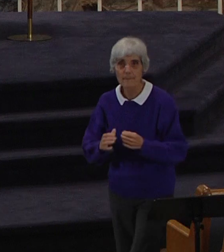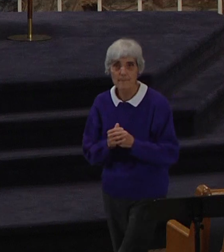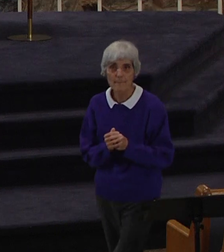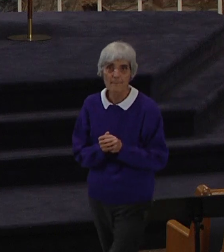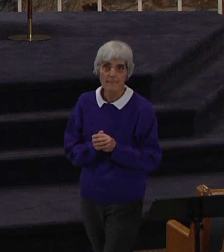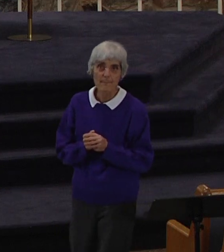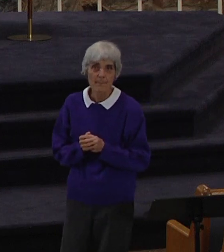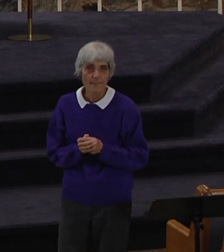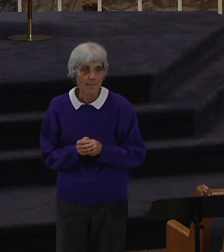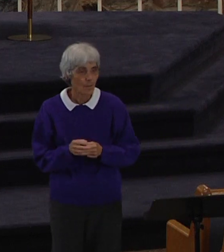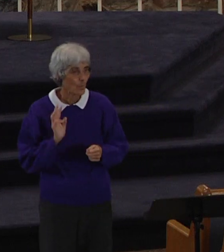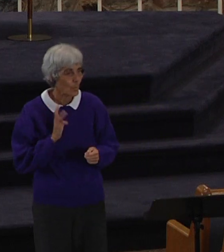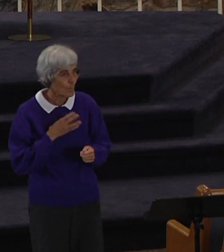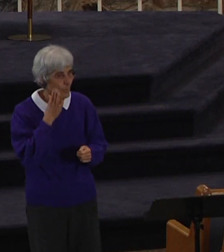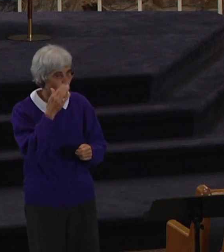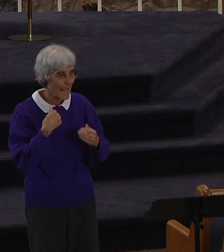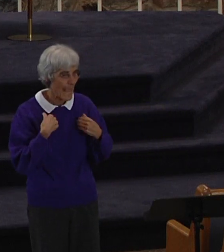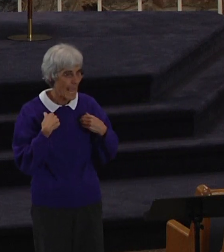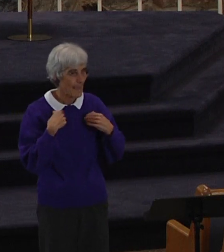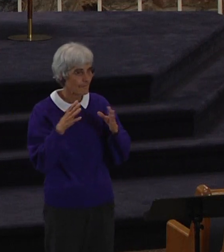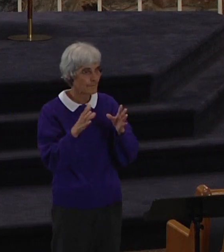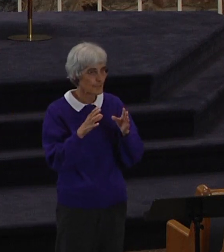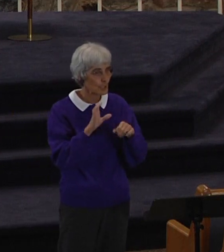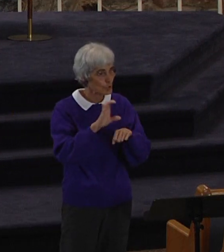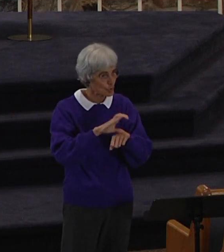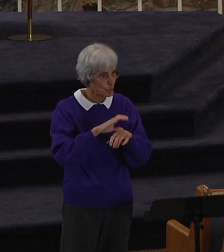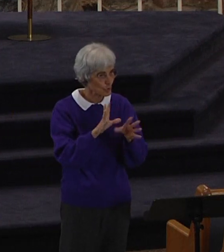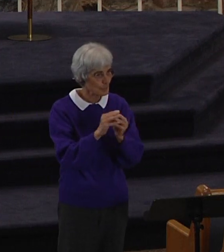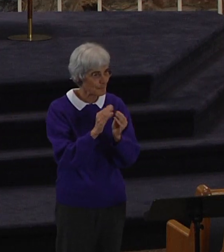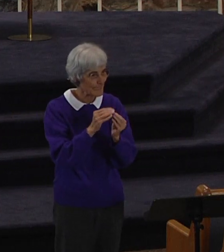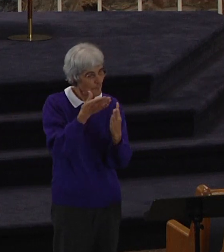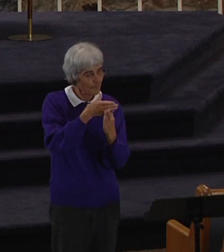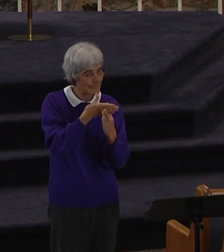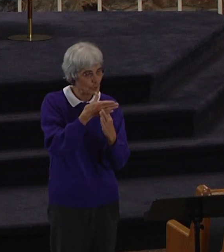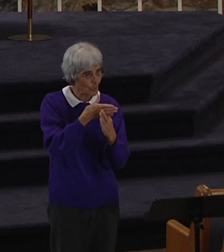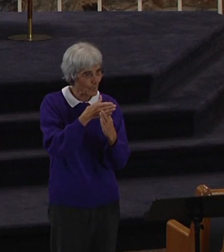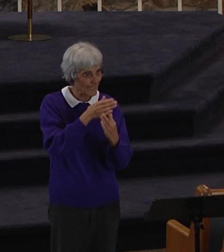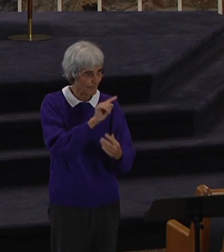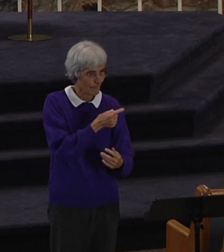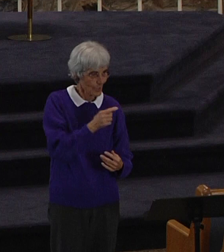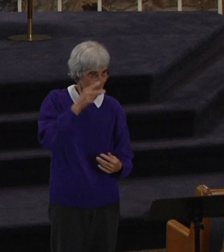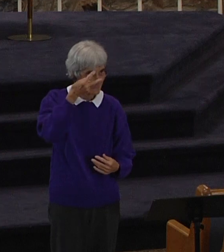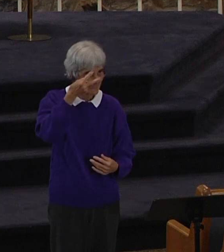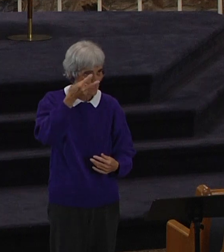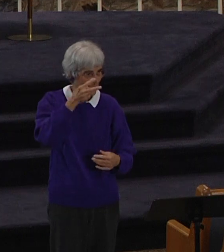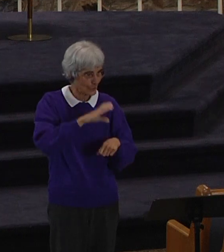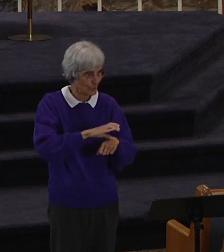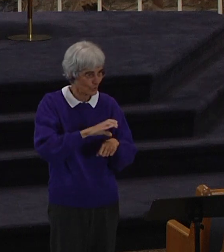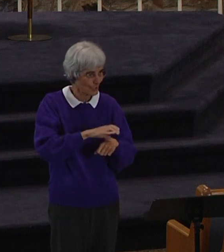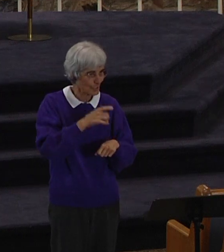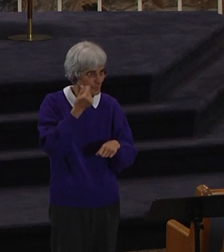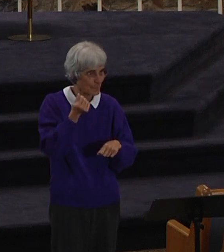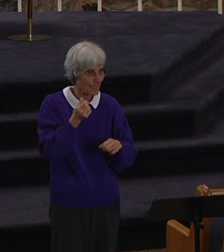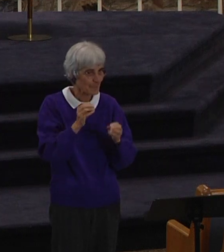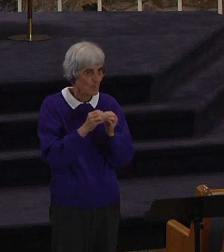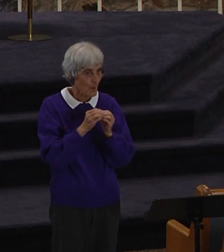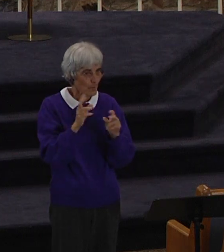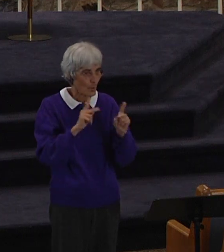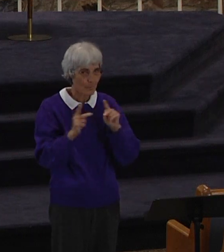So come check that out. Lots of fun stuff that's going to be announced. And I do believe that there's